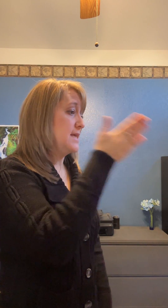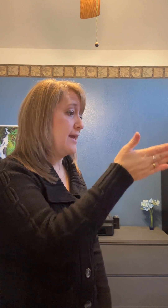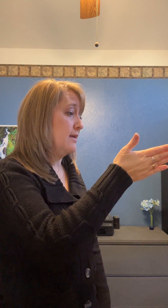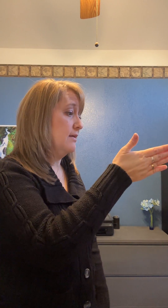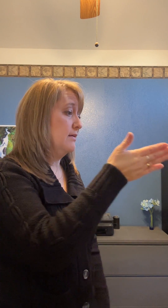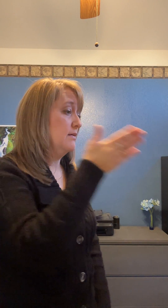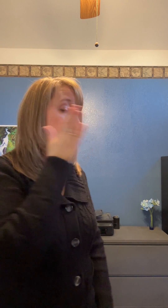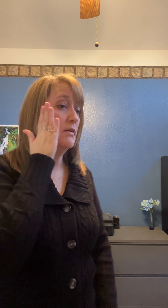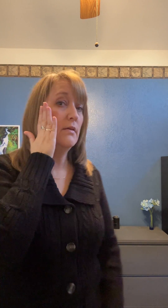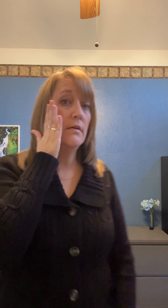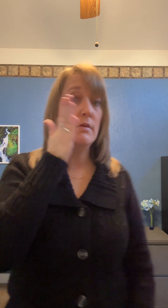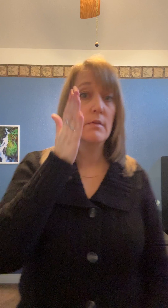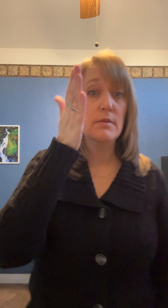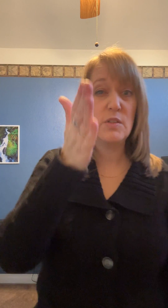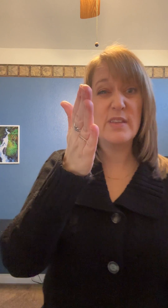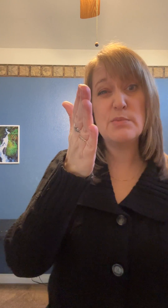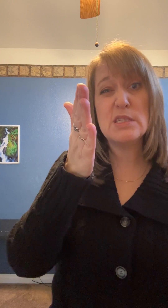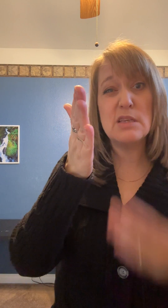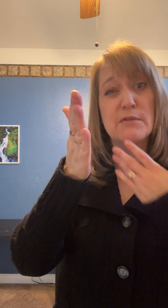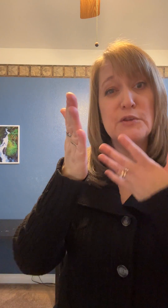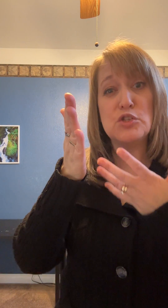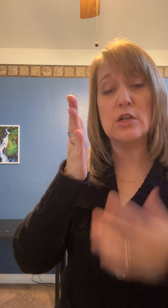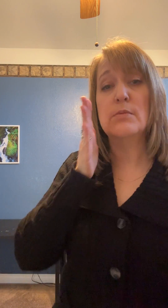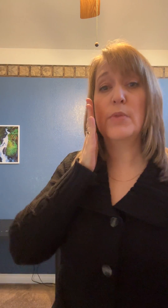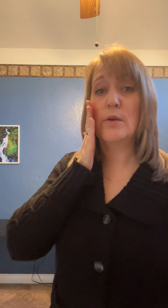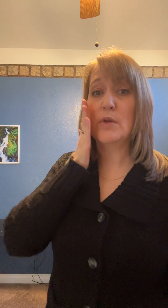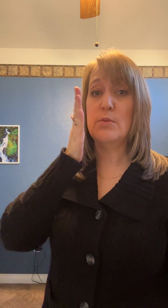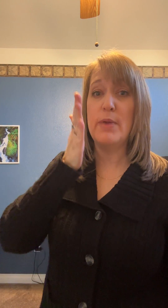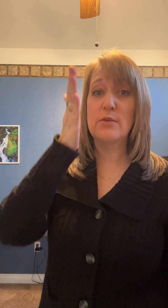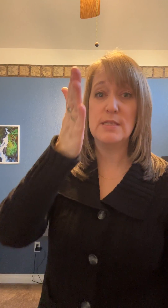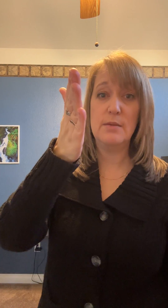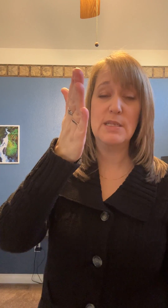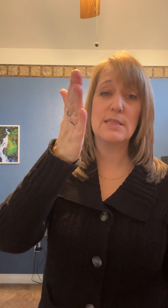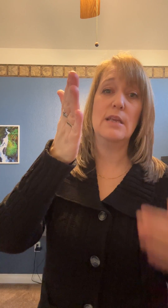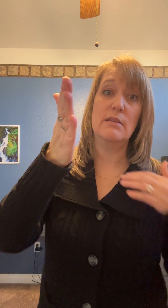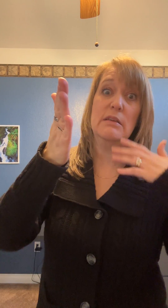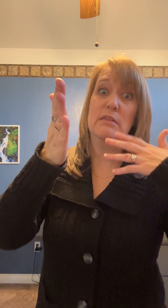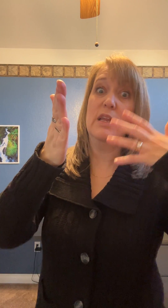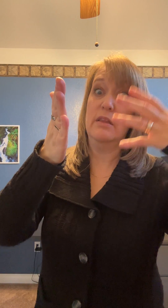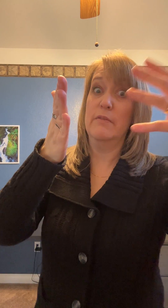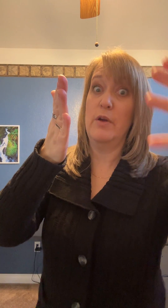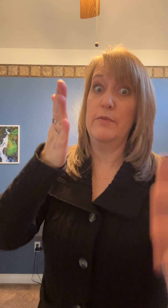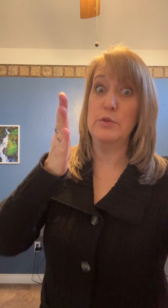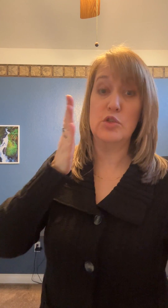someday. So this means in the future, but when you bounce it, it means like kind of in the far future.